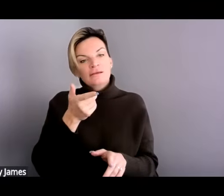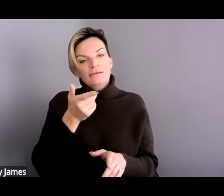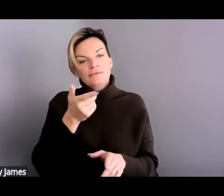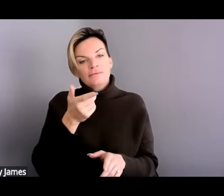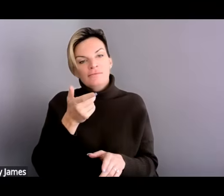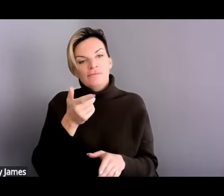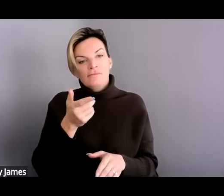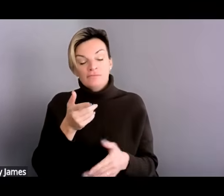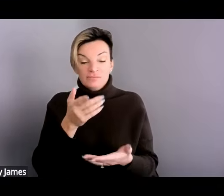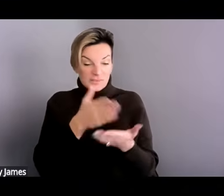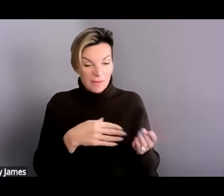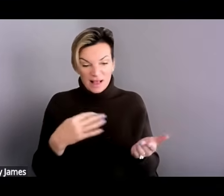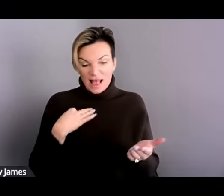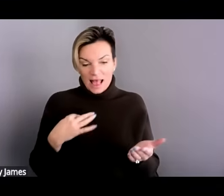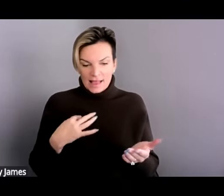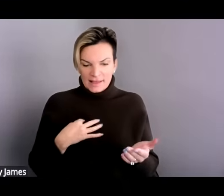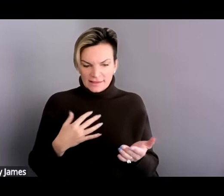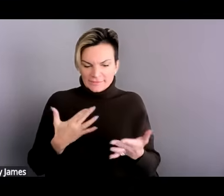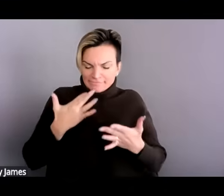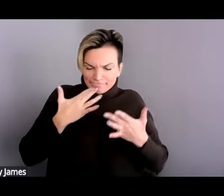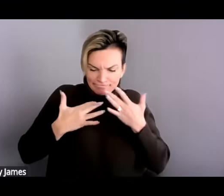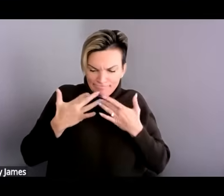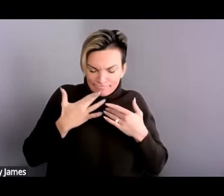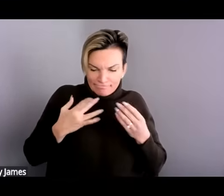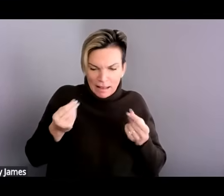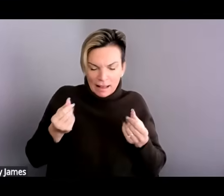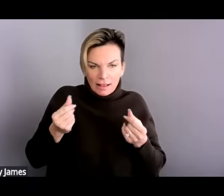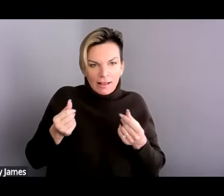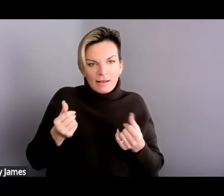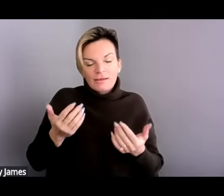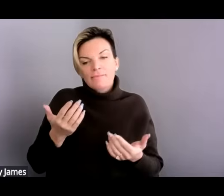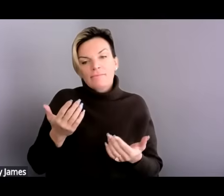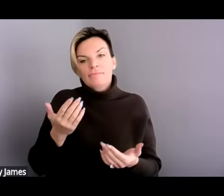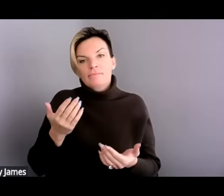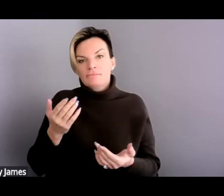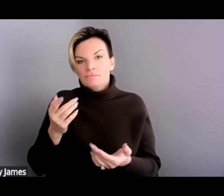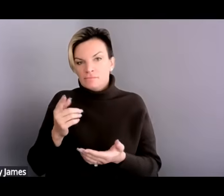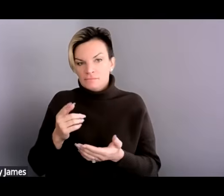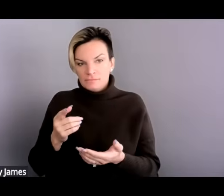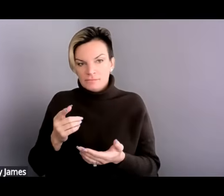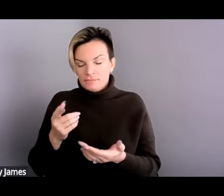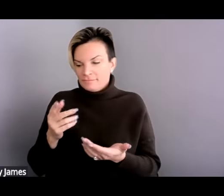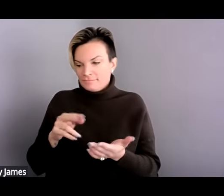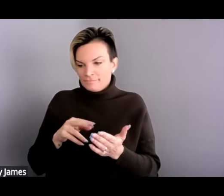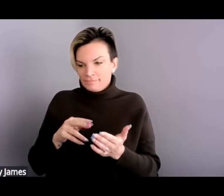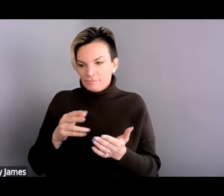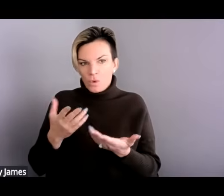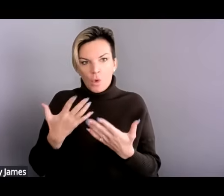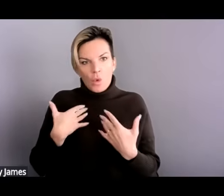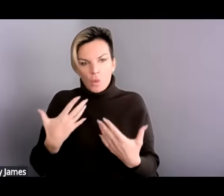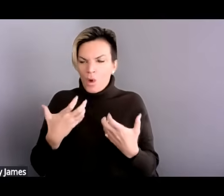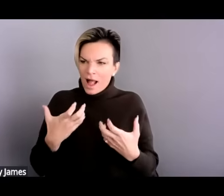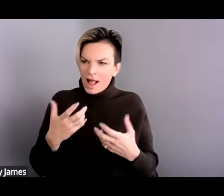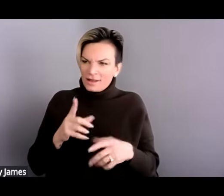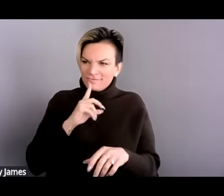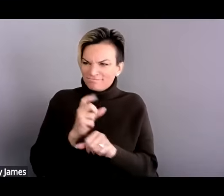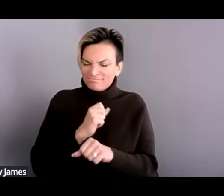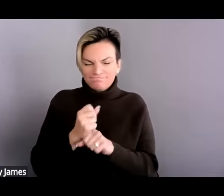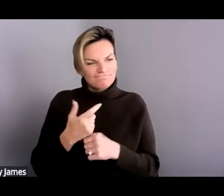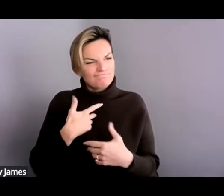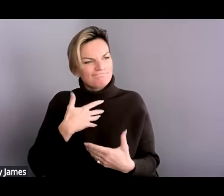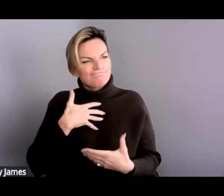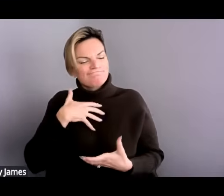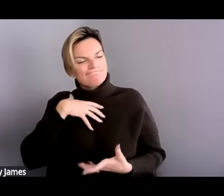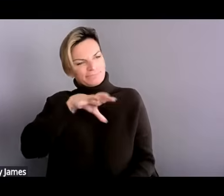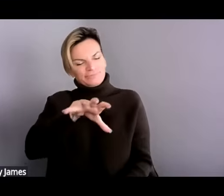the money, or even sometimes they want to make a difference. It gives them something to look